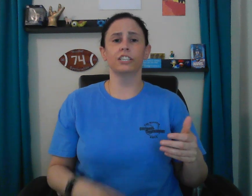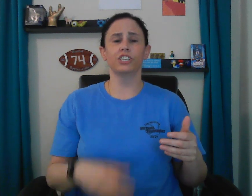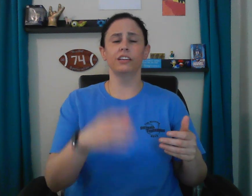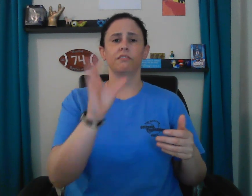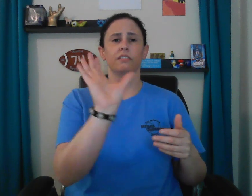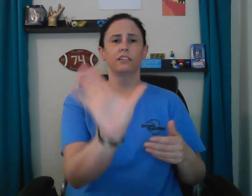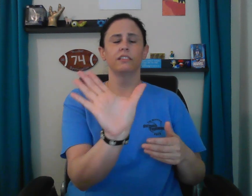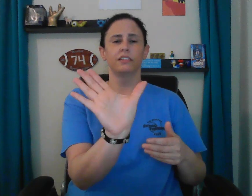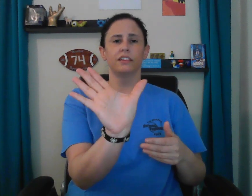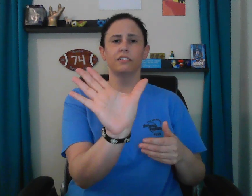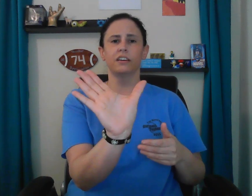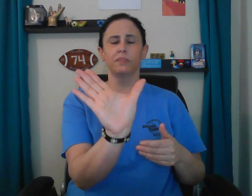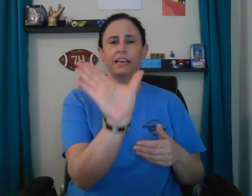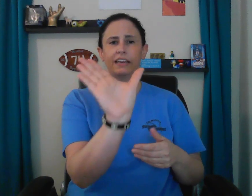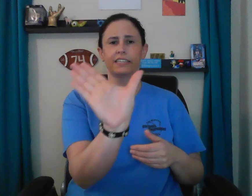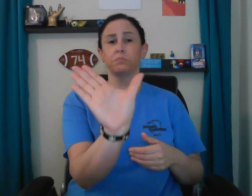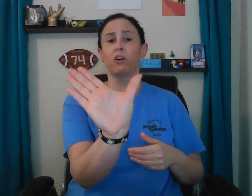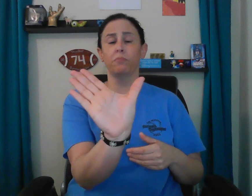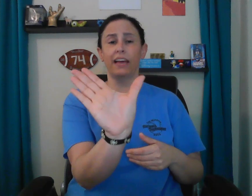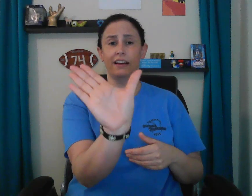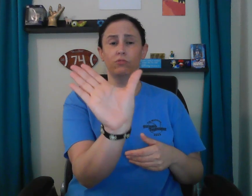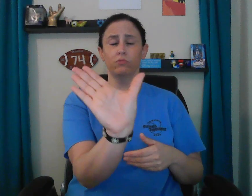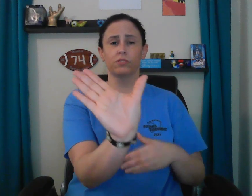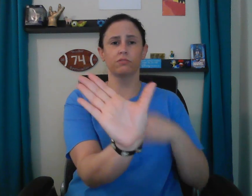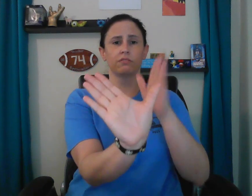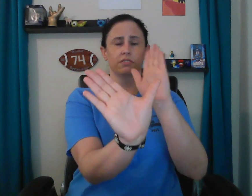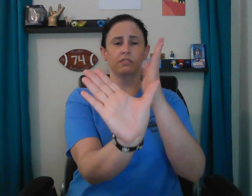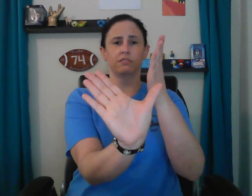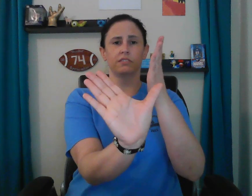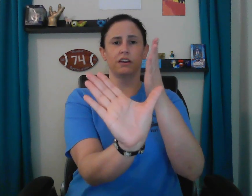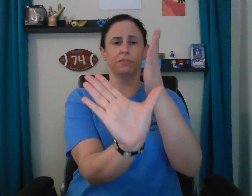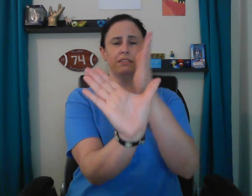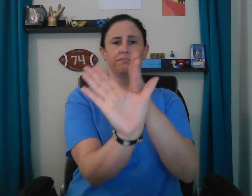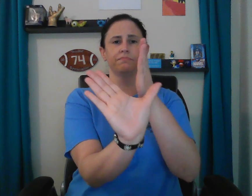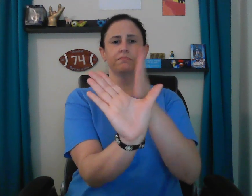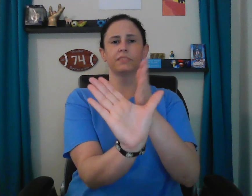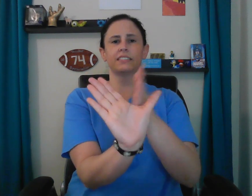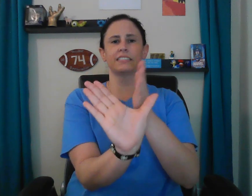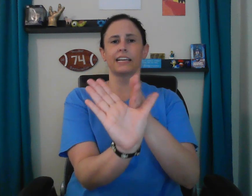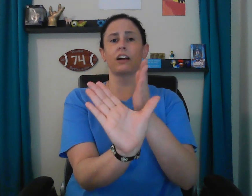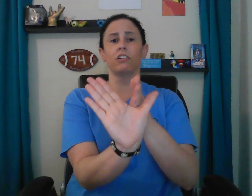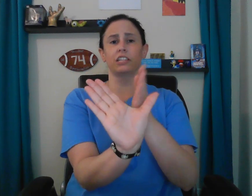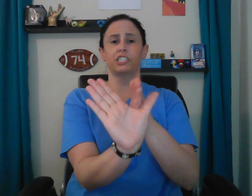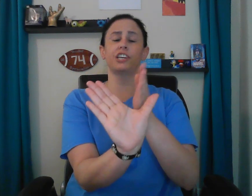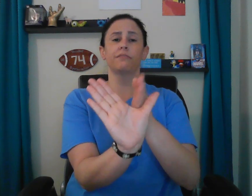Psychology, non-dominant hand is palm out. Dominant, this is psychology.